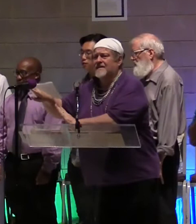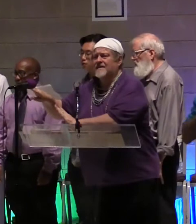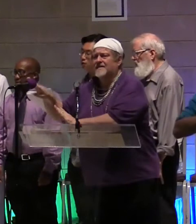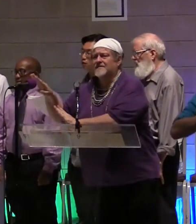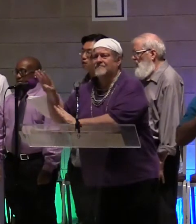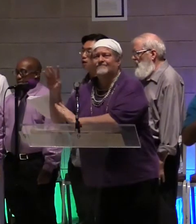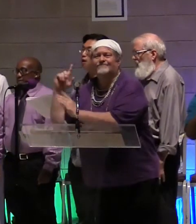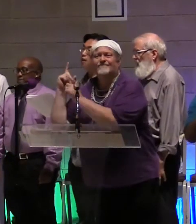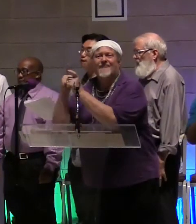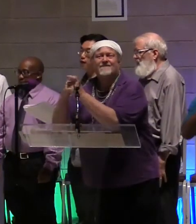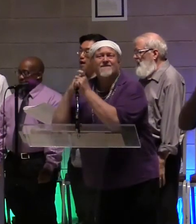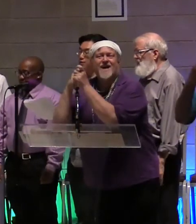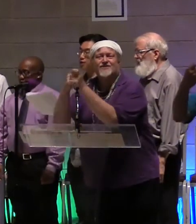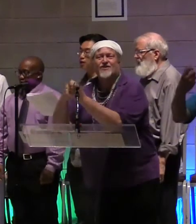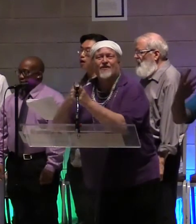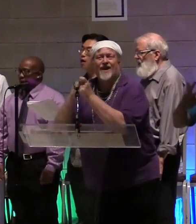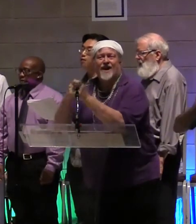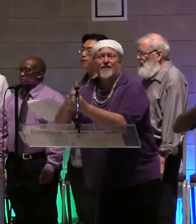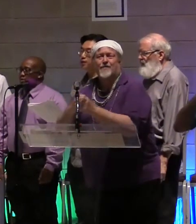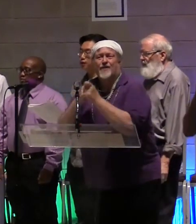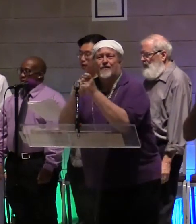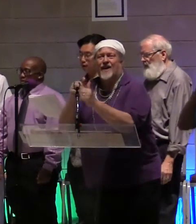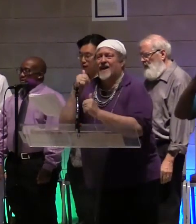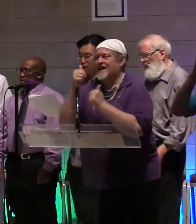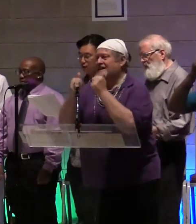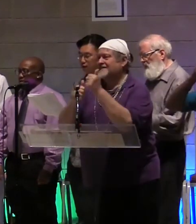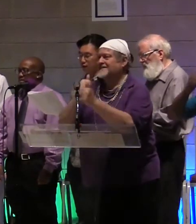away, the faster I will